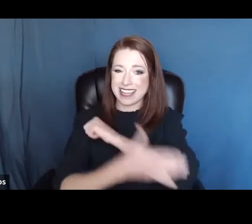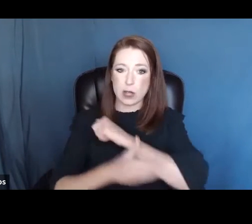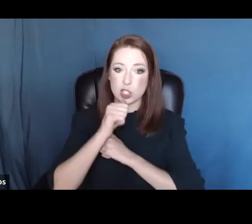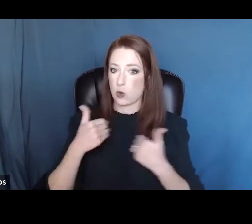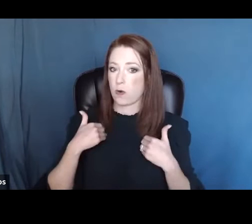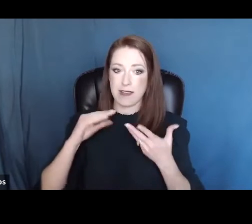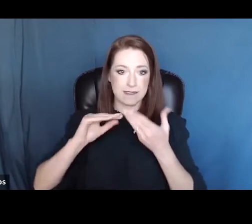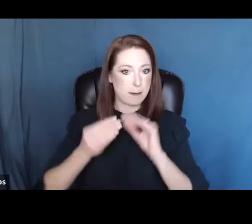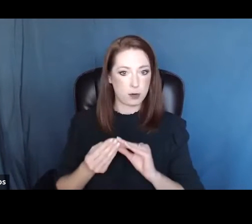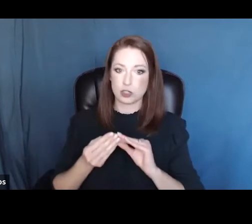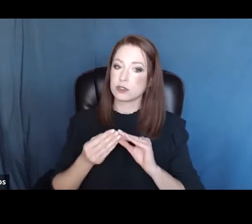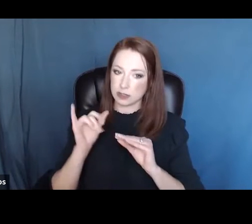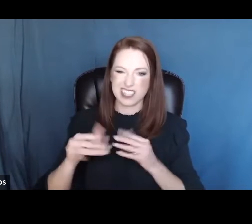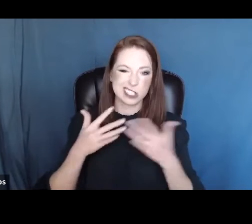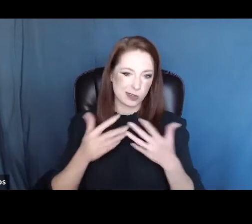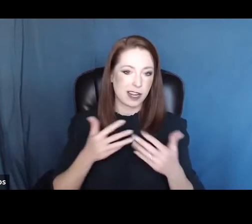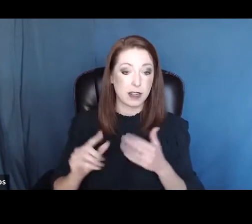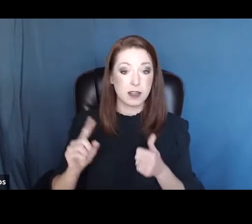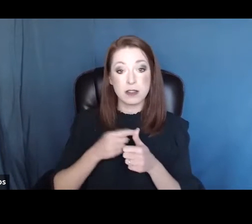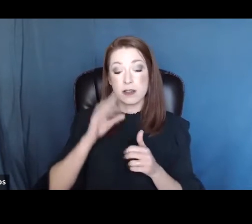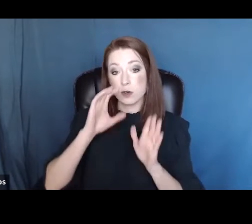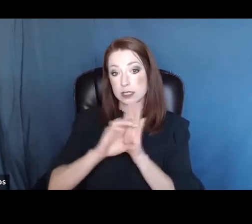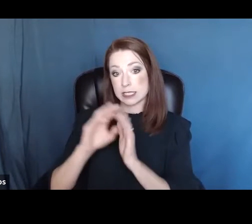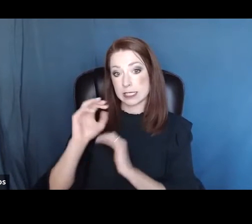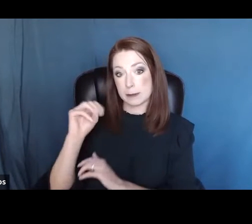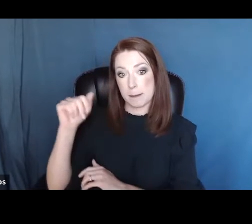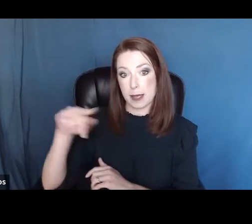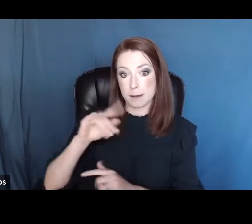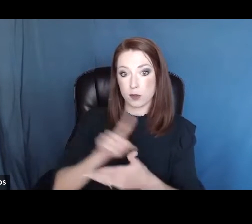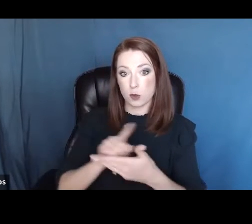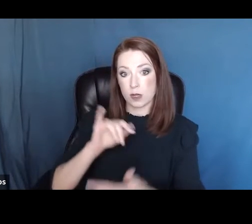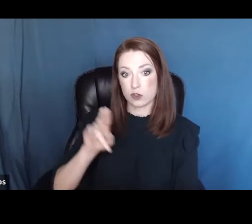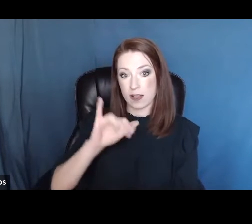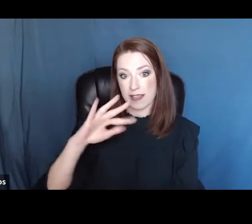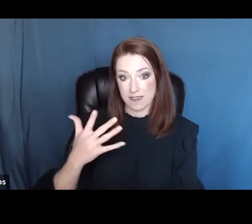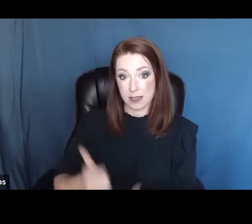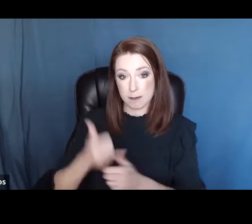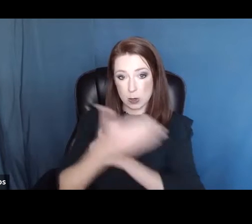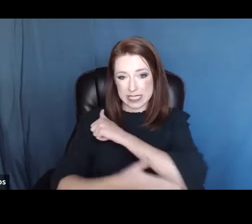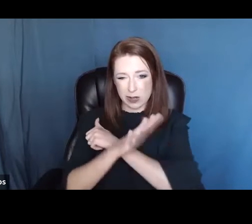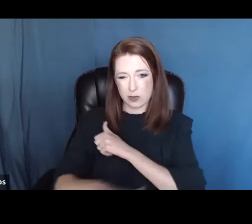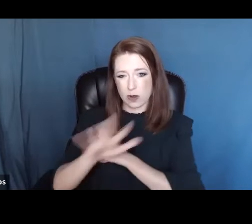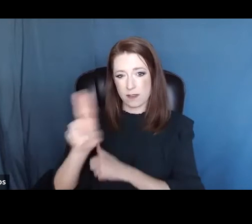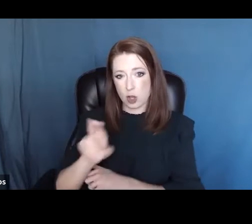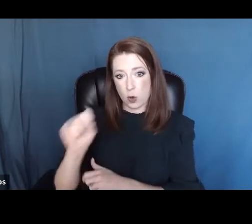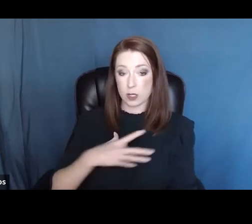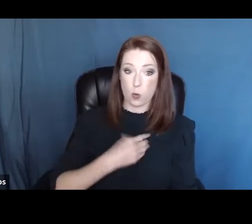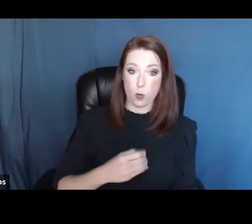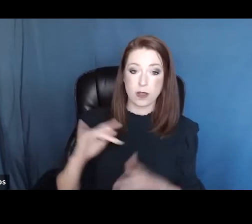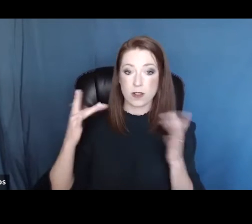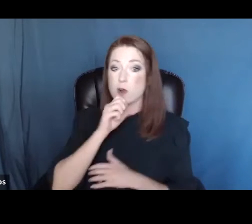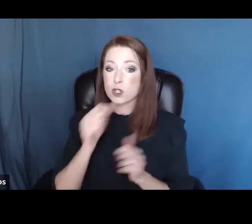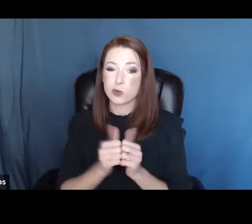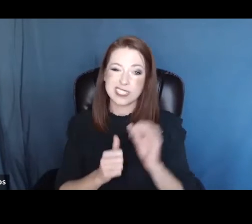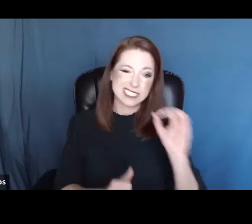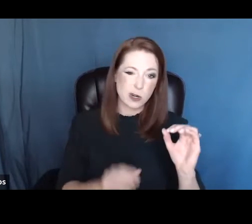gray. The first map represents the week of July 5th, and a vast majority of counties across the US are white or light orange with 0